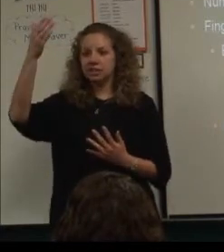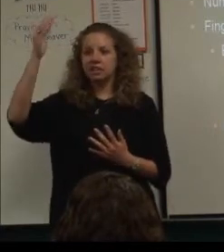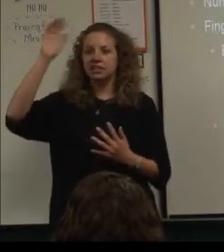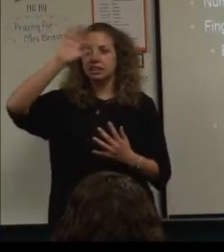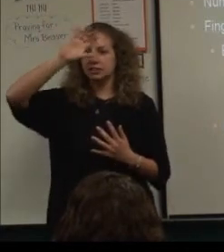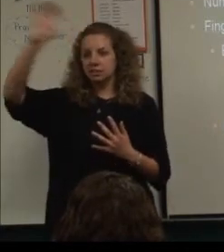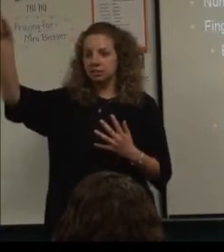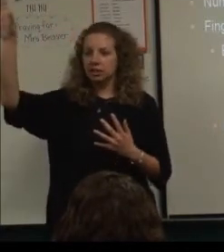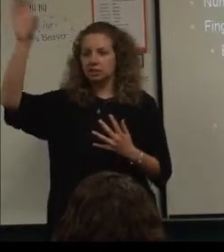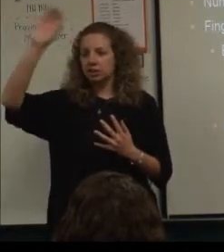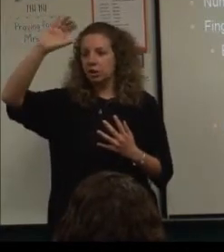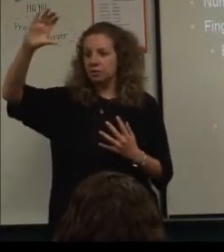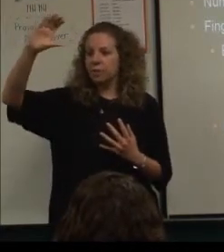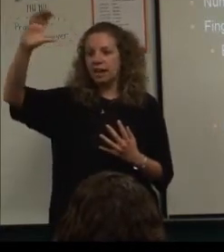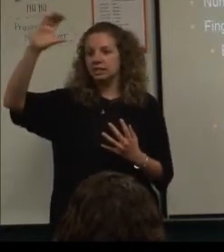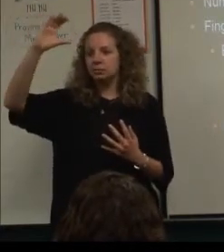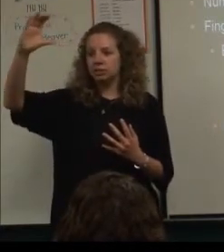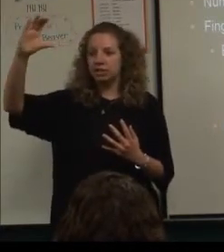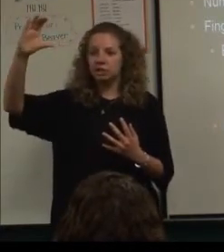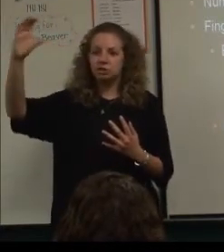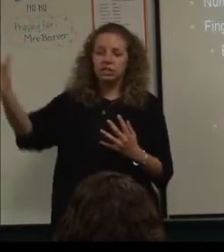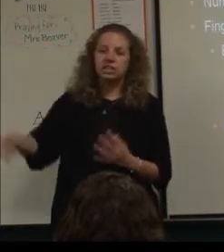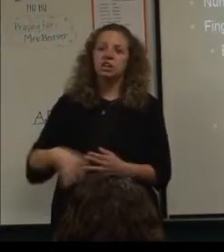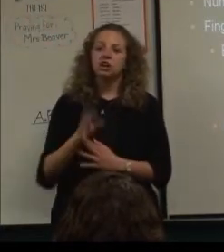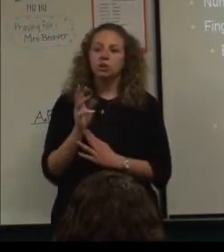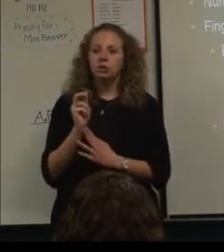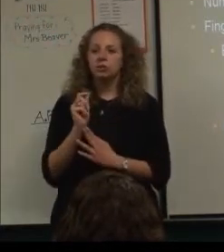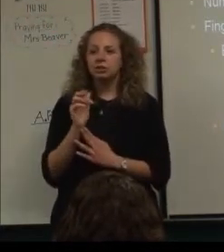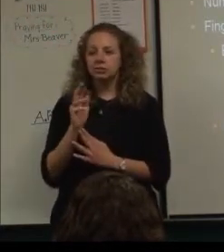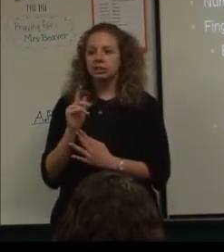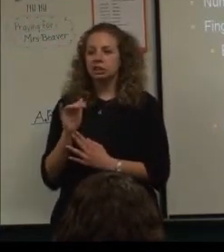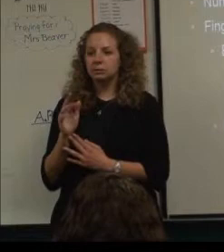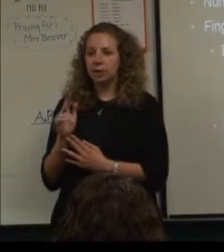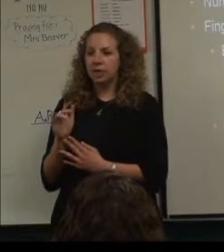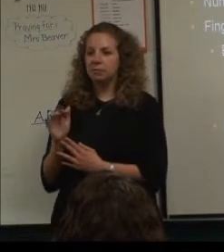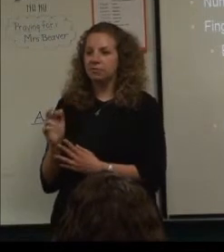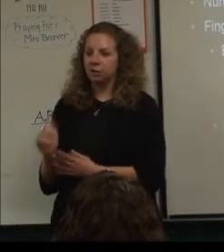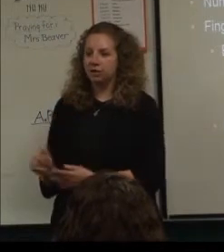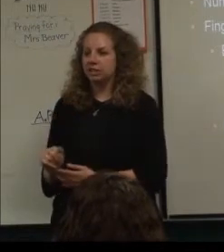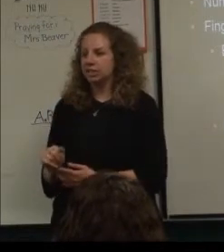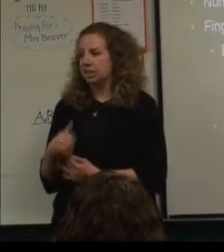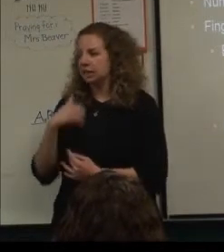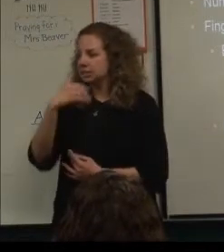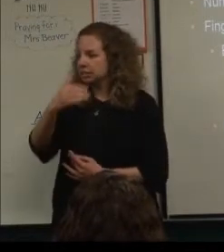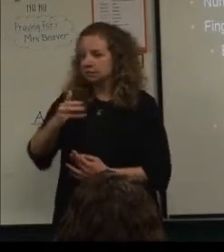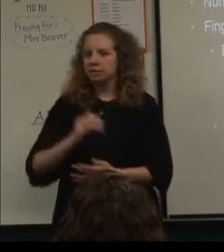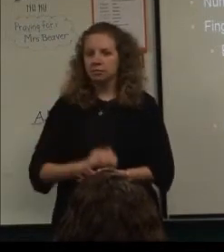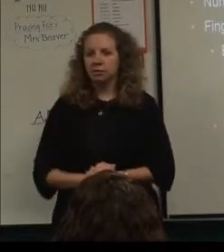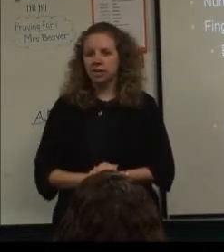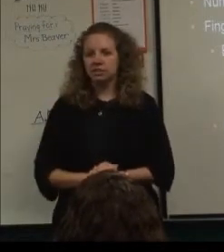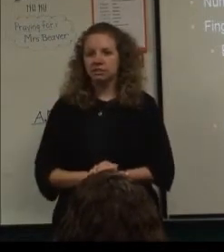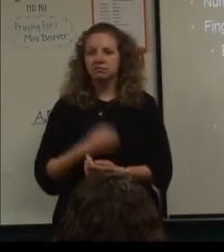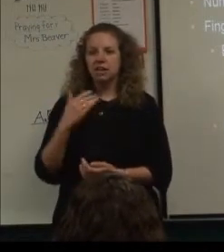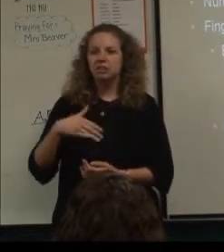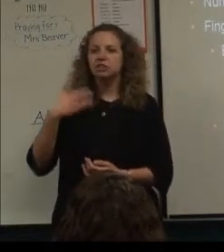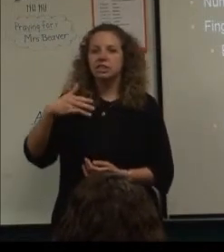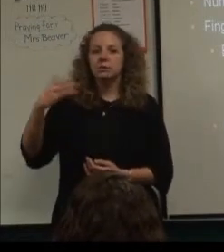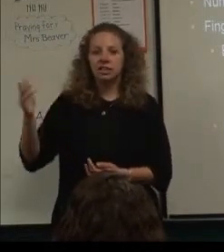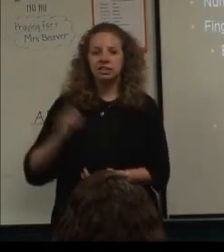signs, like as it's on the overpass, like what the next street is. Go through and fingerspell that before you get to the next place. And just keep practicing